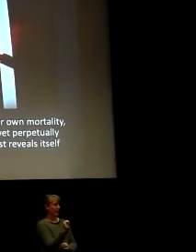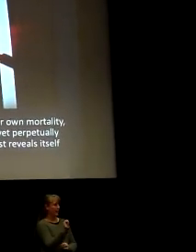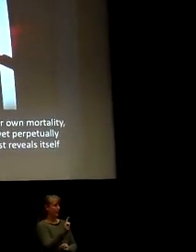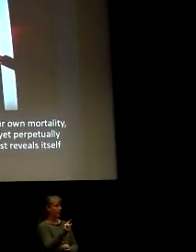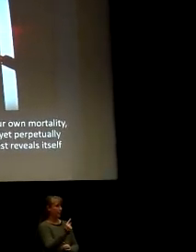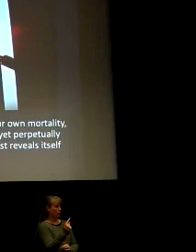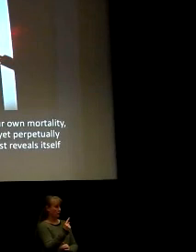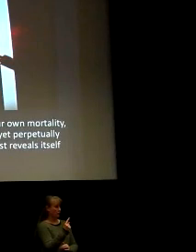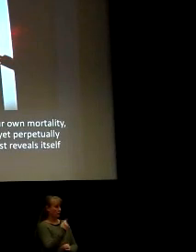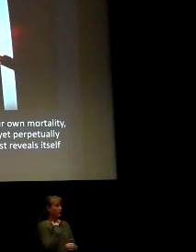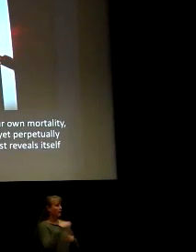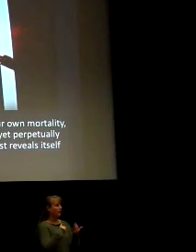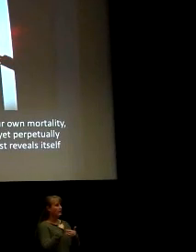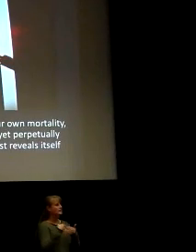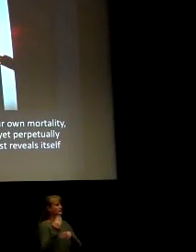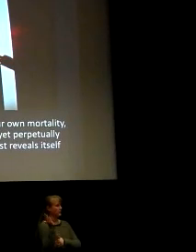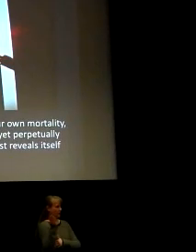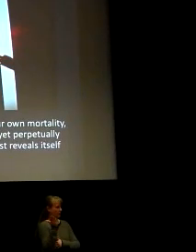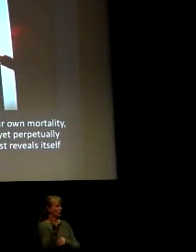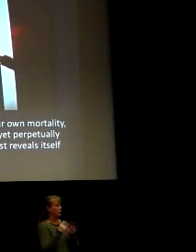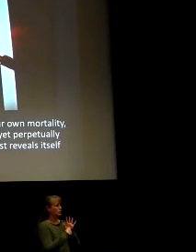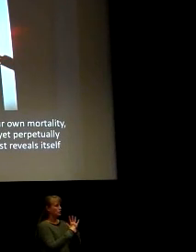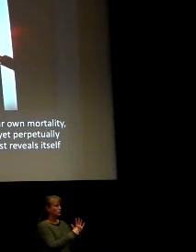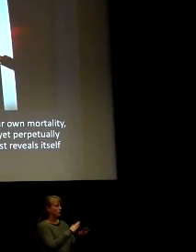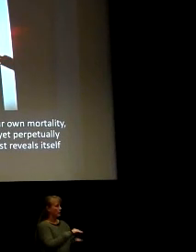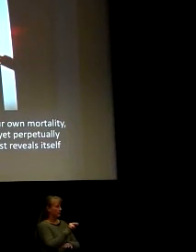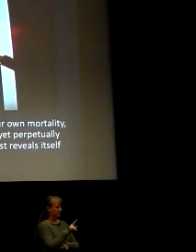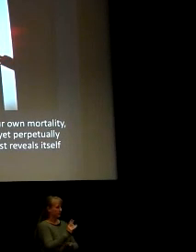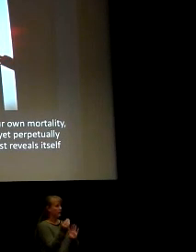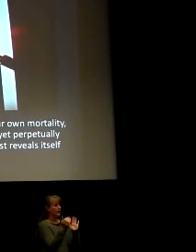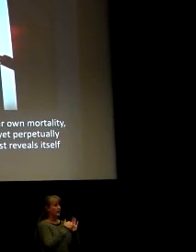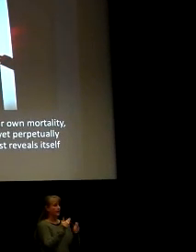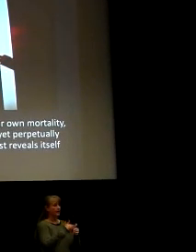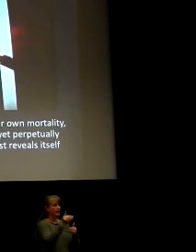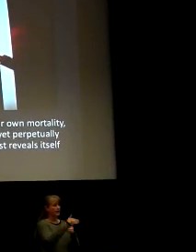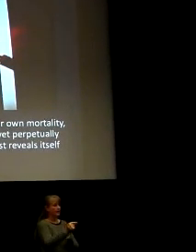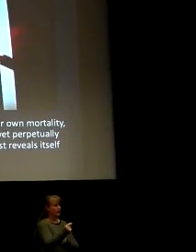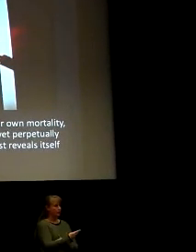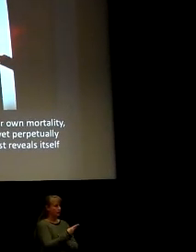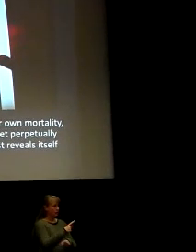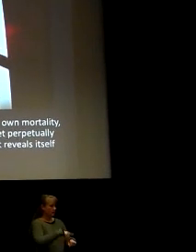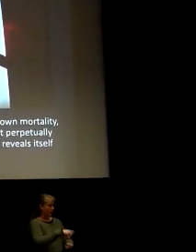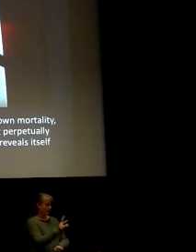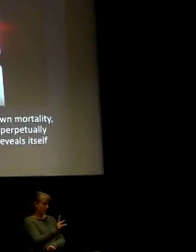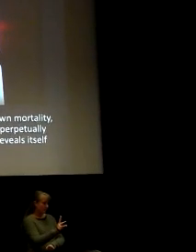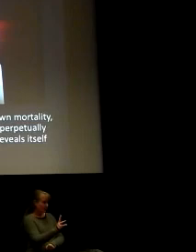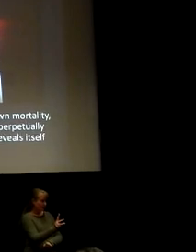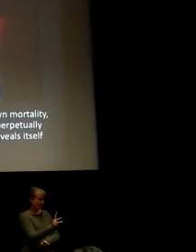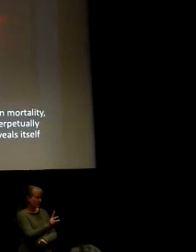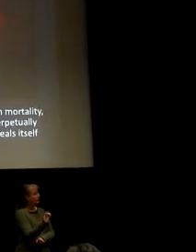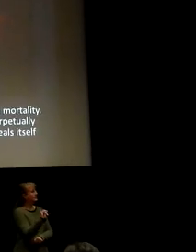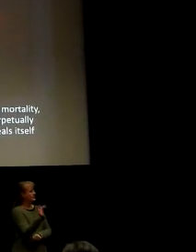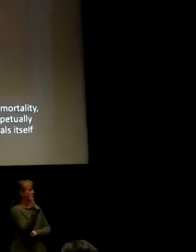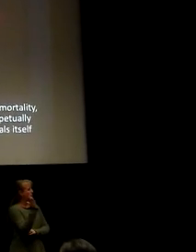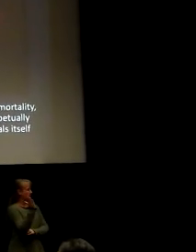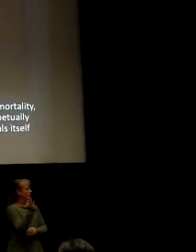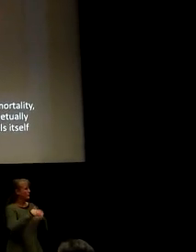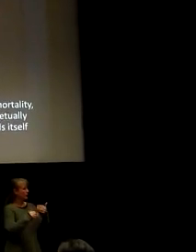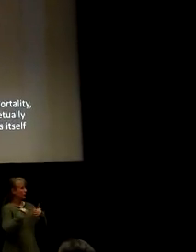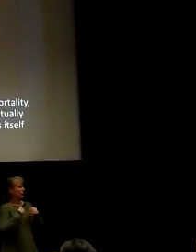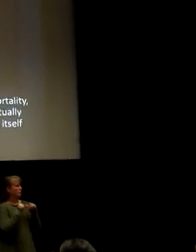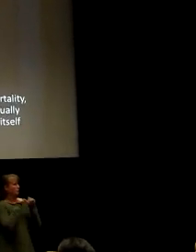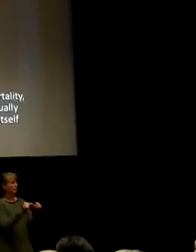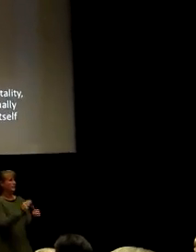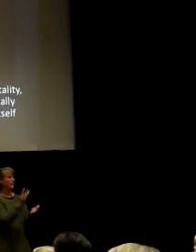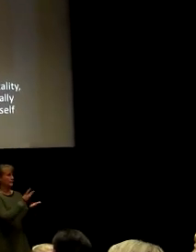at 7 p.m. and repeating the following Thursday at 6 p.m. And like the lecture series, it will run